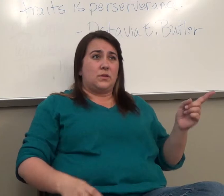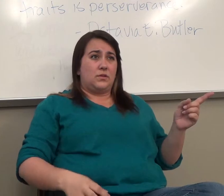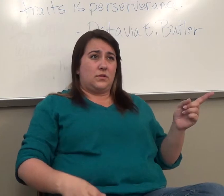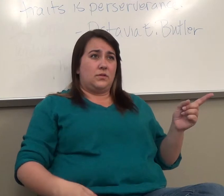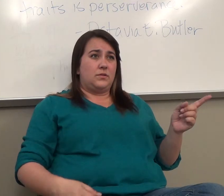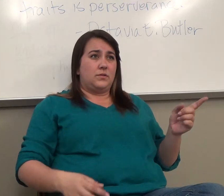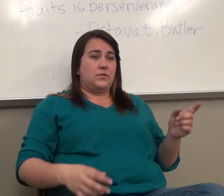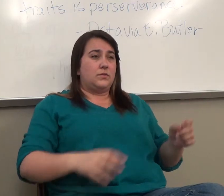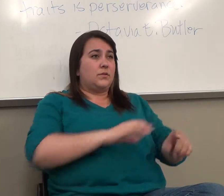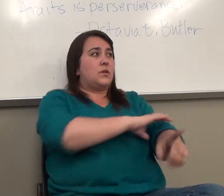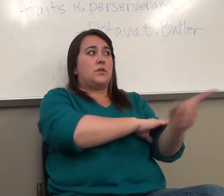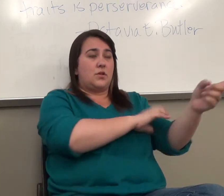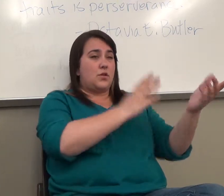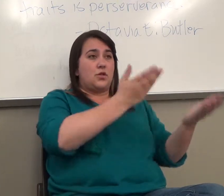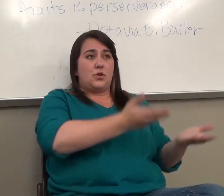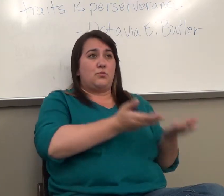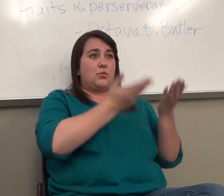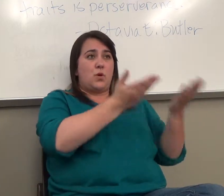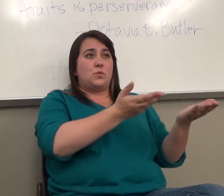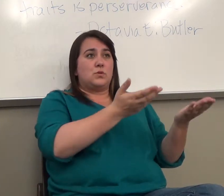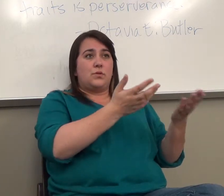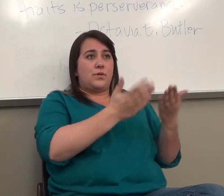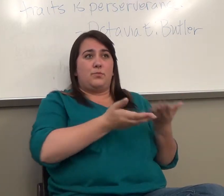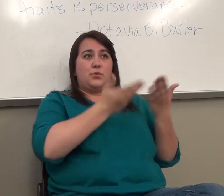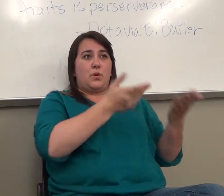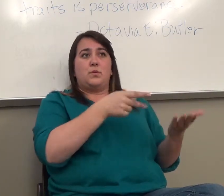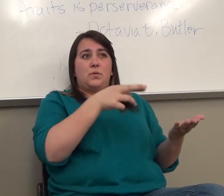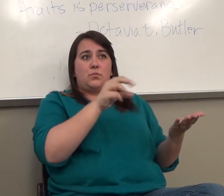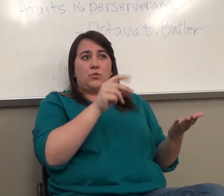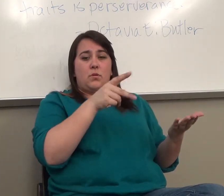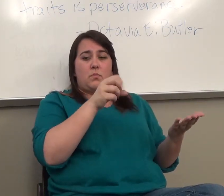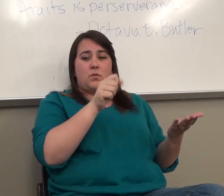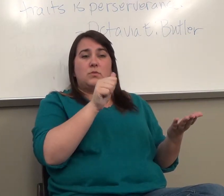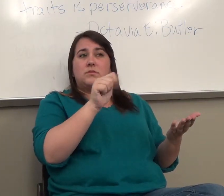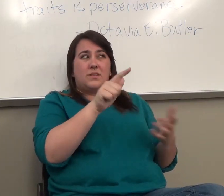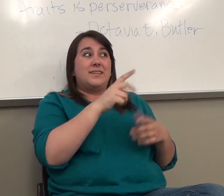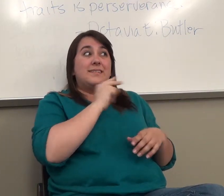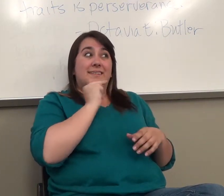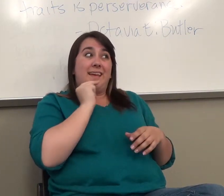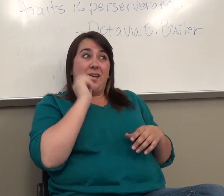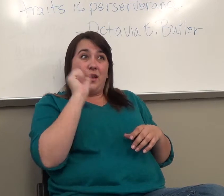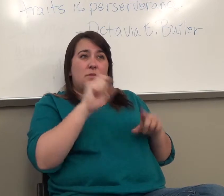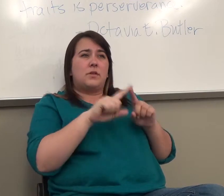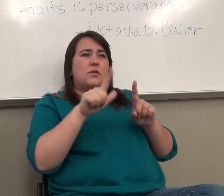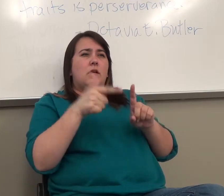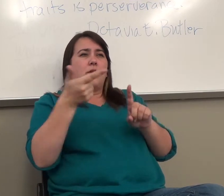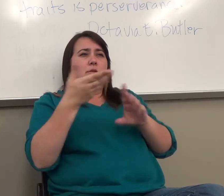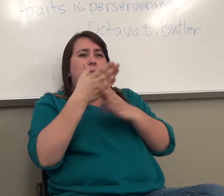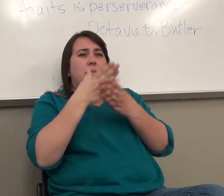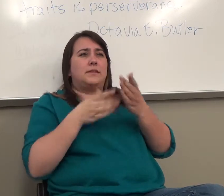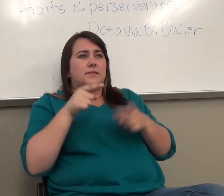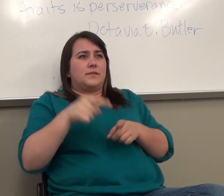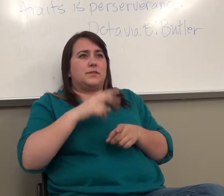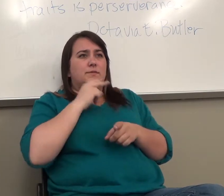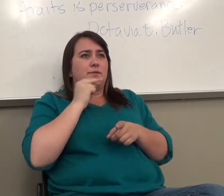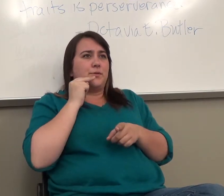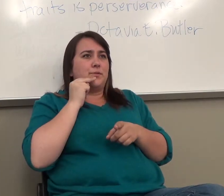Well, the proposal is a noun, but there's another piece of this verb. What is